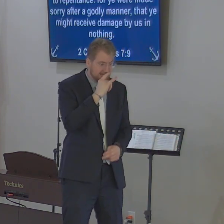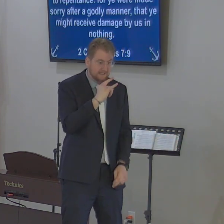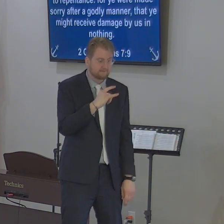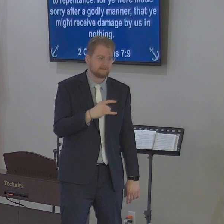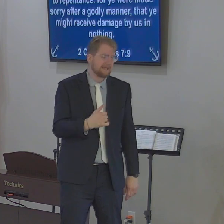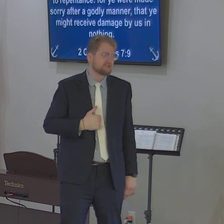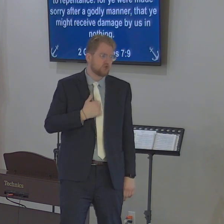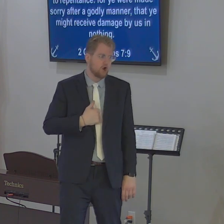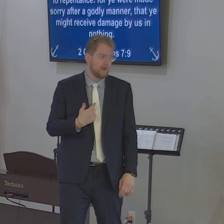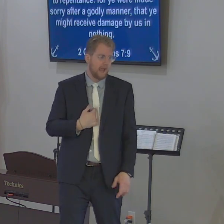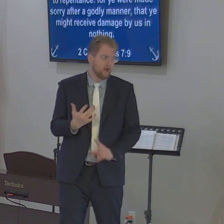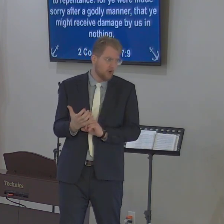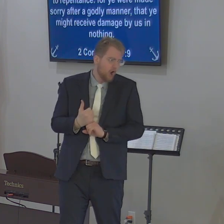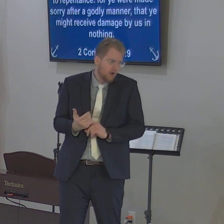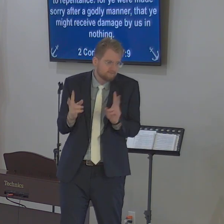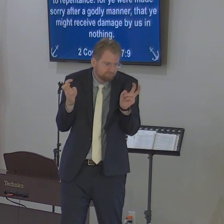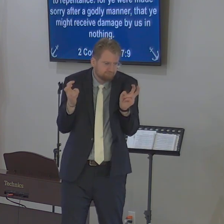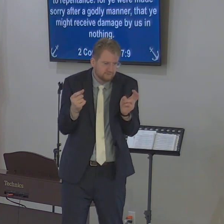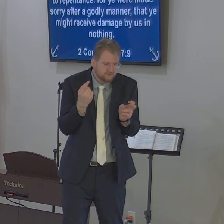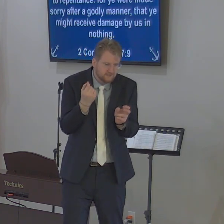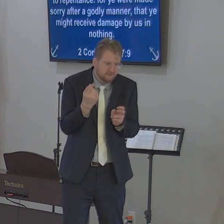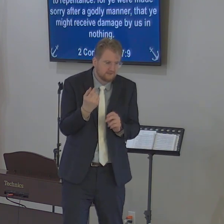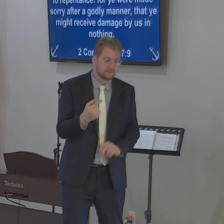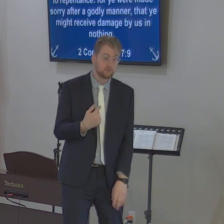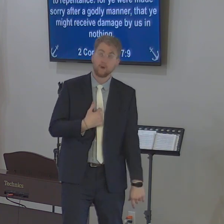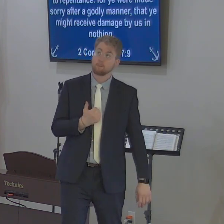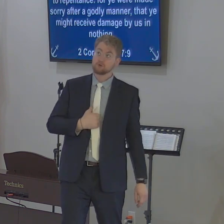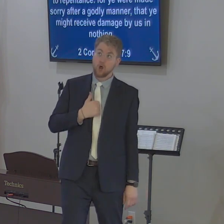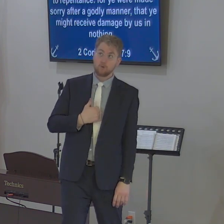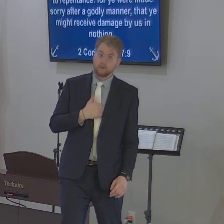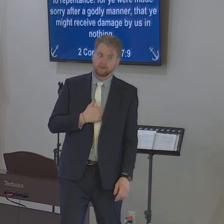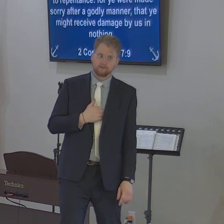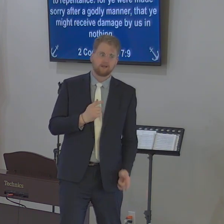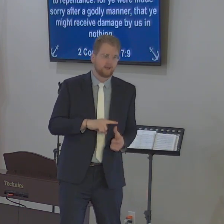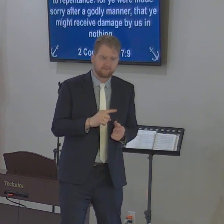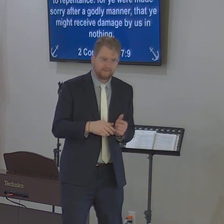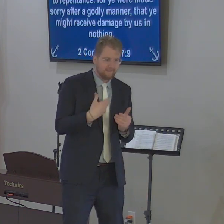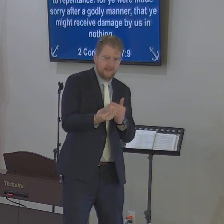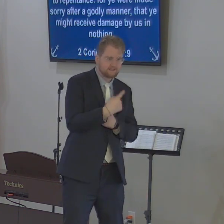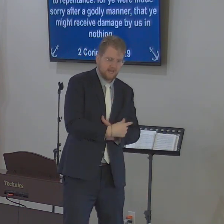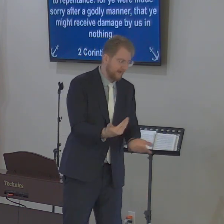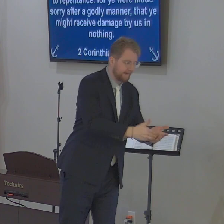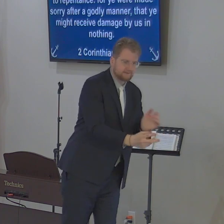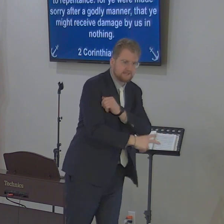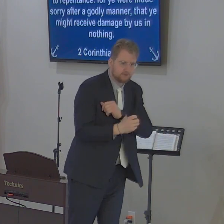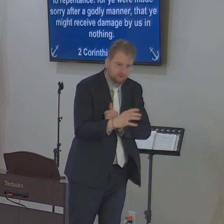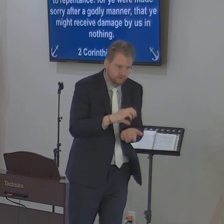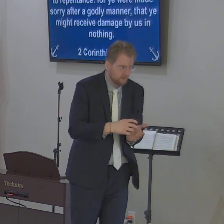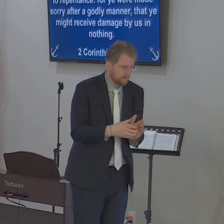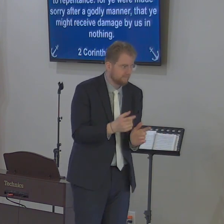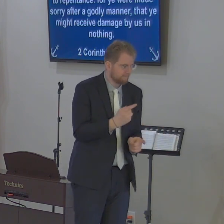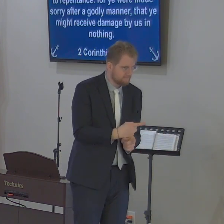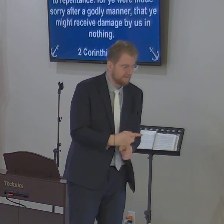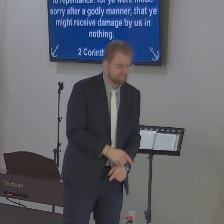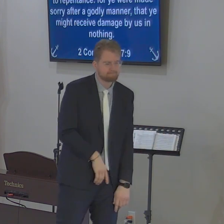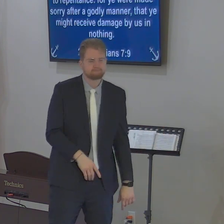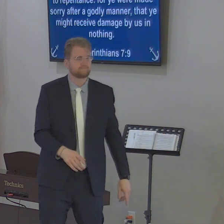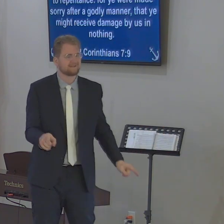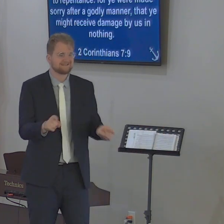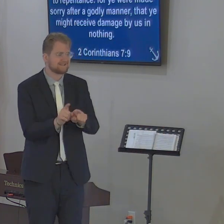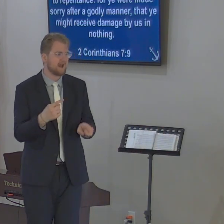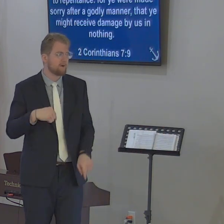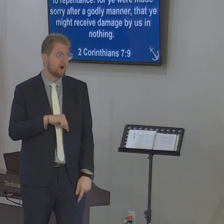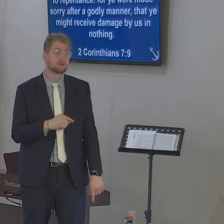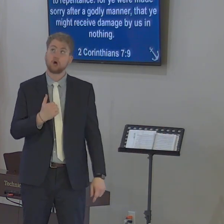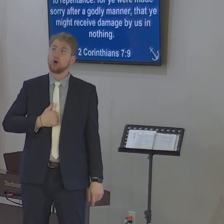Okay? The Bible says, now I rejoice that you were made sorry, but that you were sorrowed to repentance, a change in behavior, for you were made